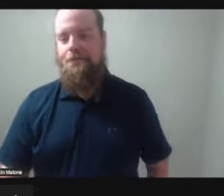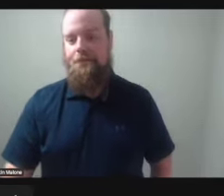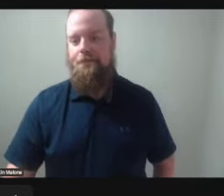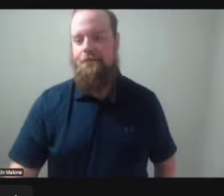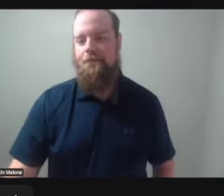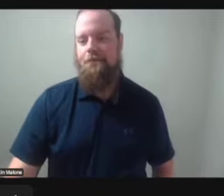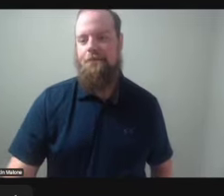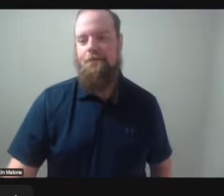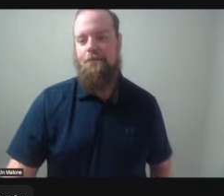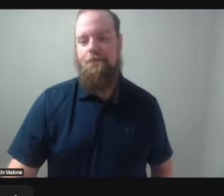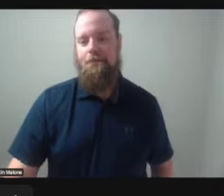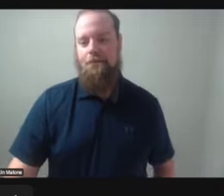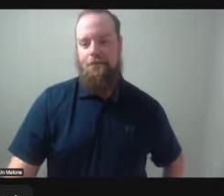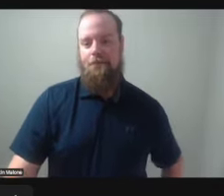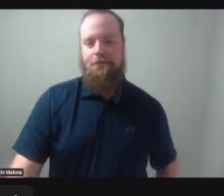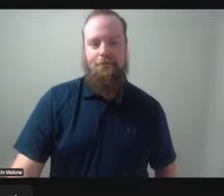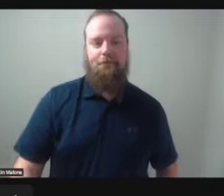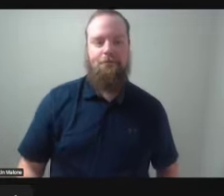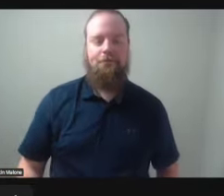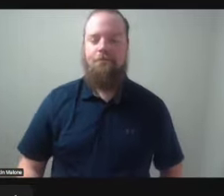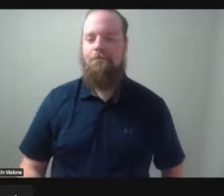language.